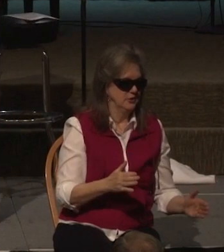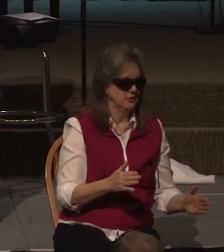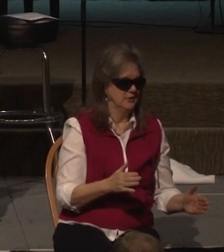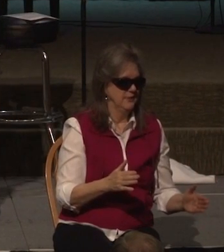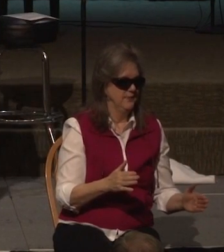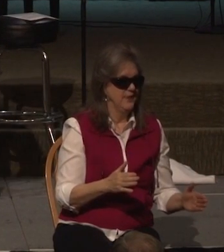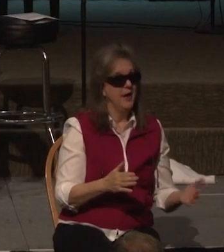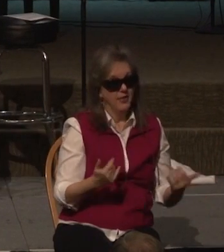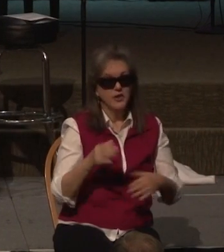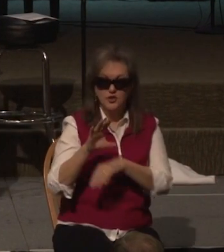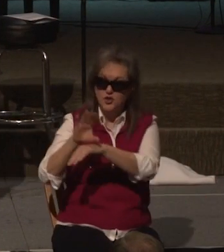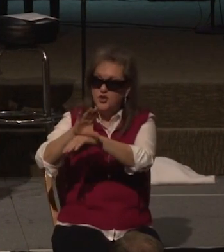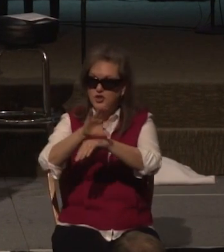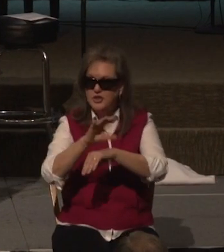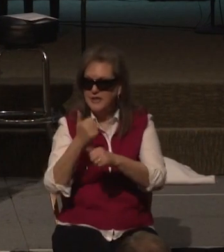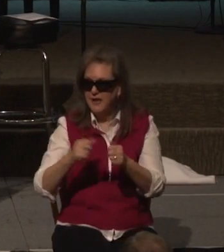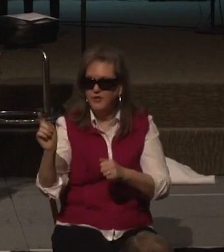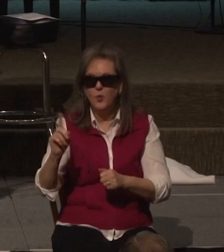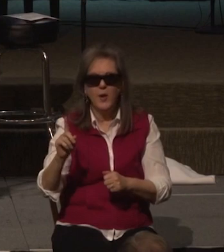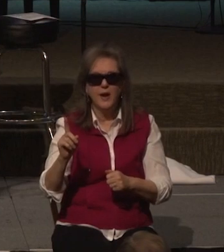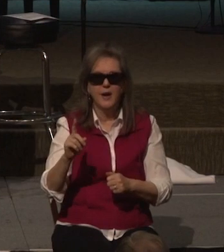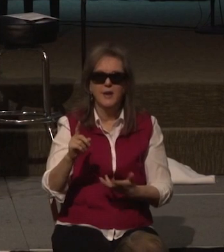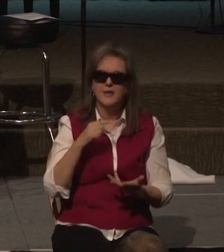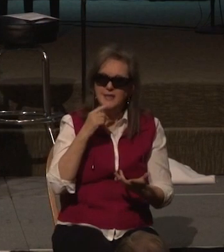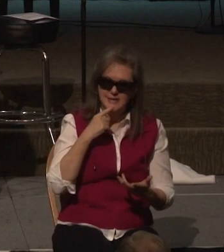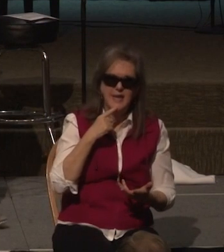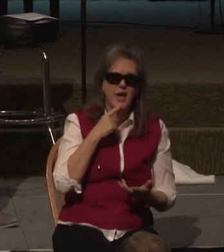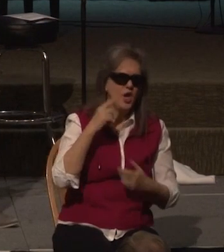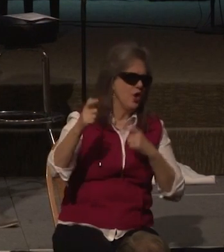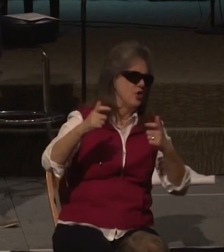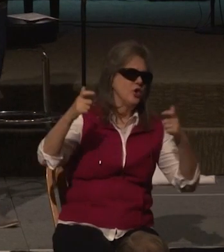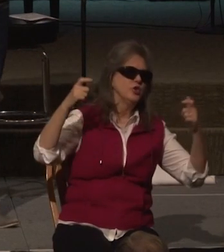I mean, there's churches everywhere that claim the Great Commission,